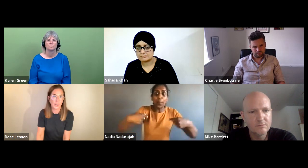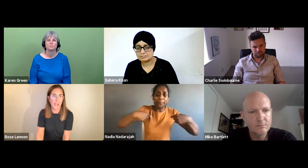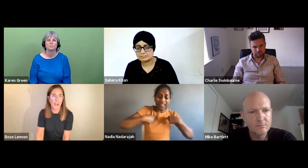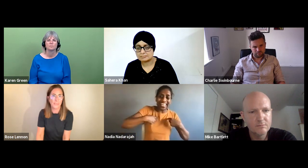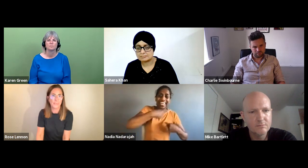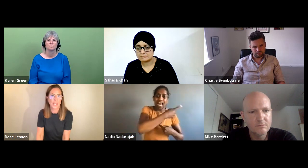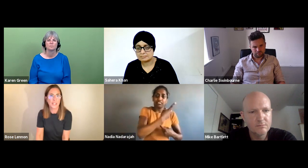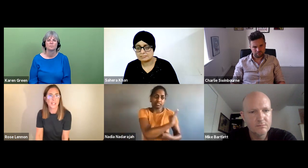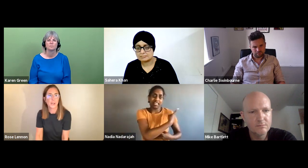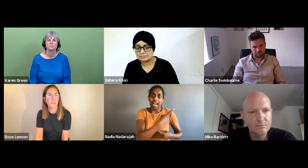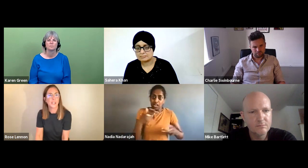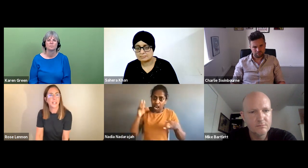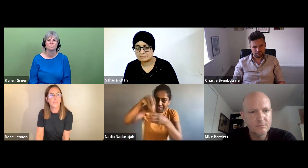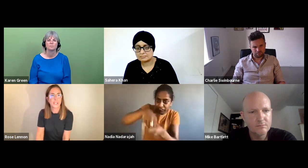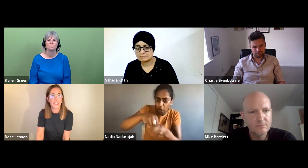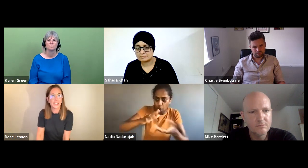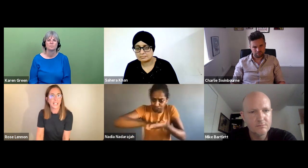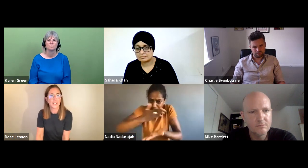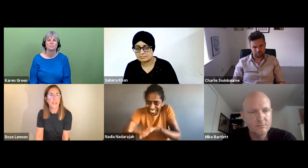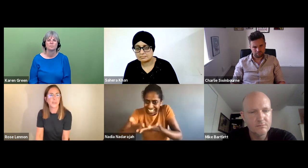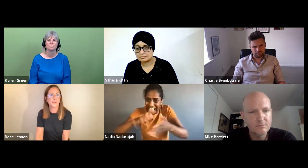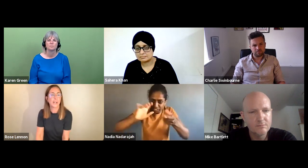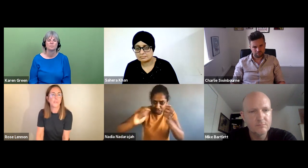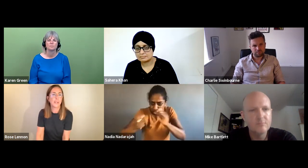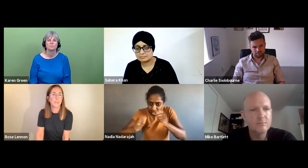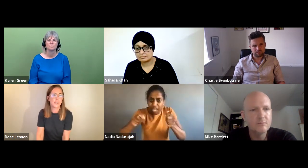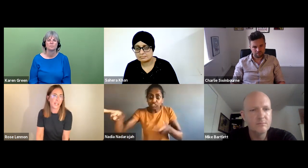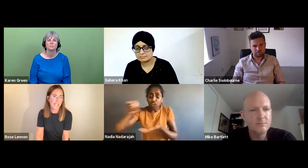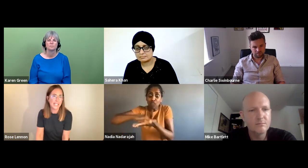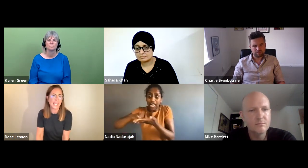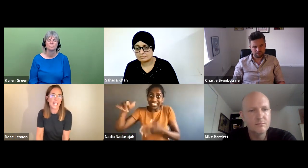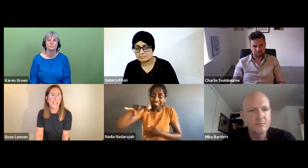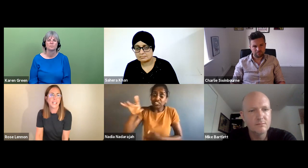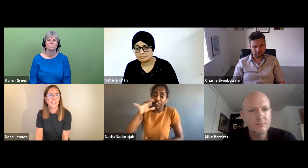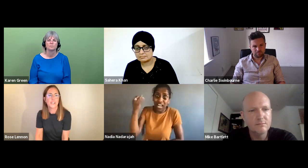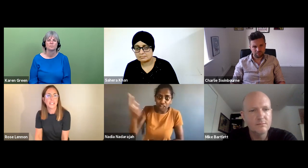know, and so it wasn't English. So when we were translating it, she